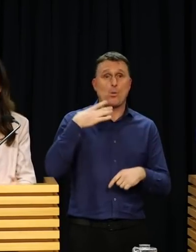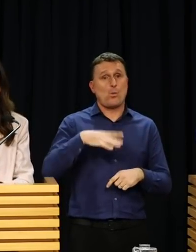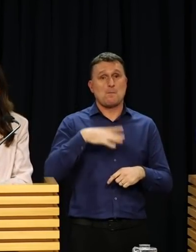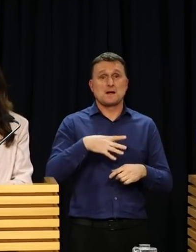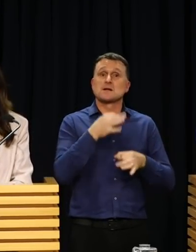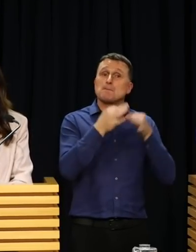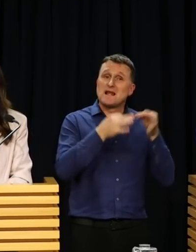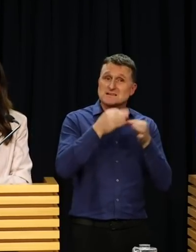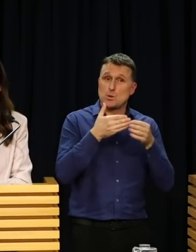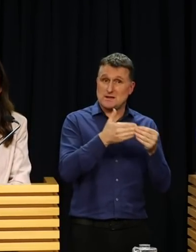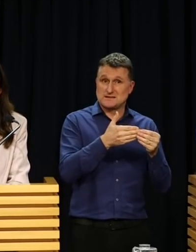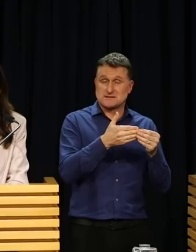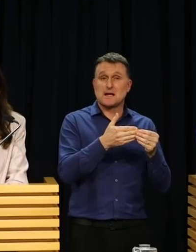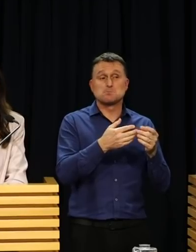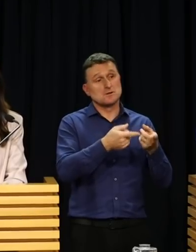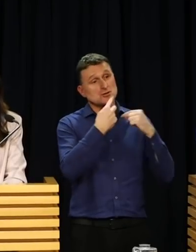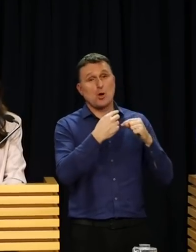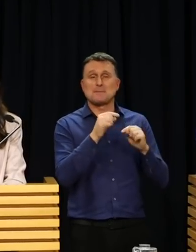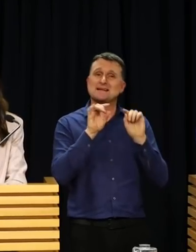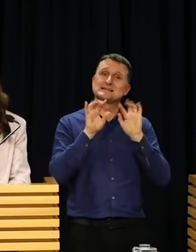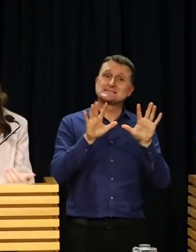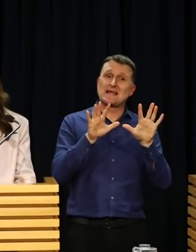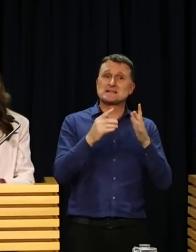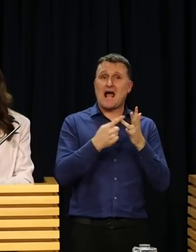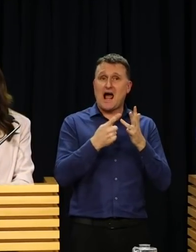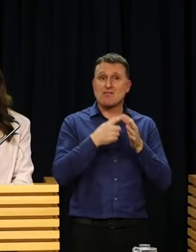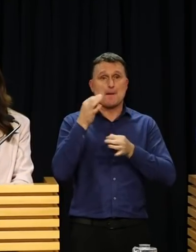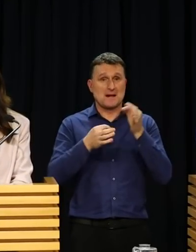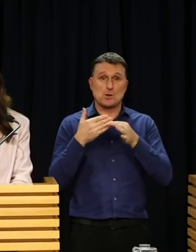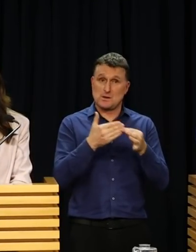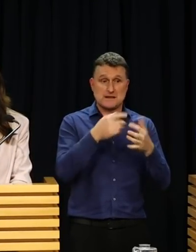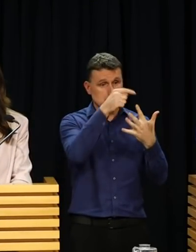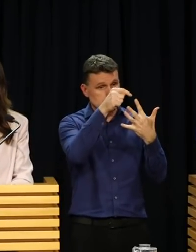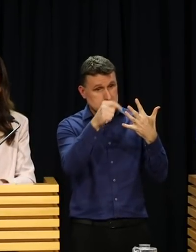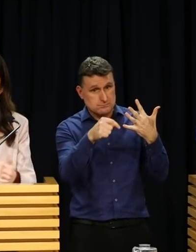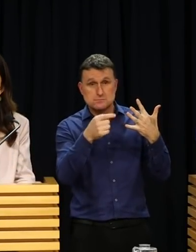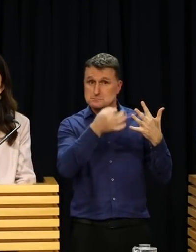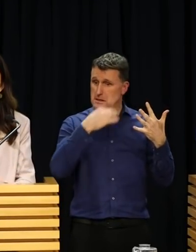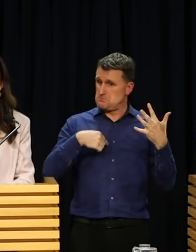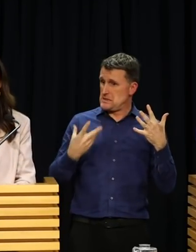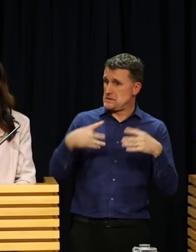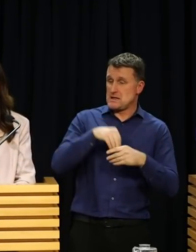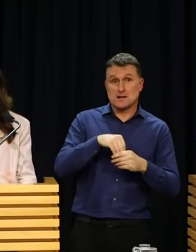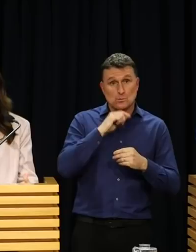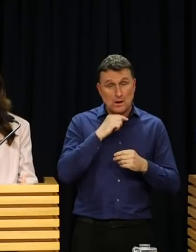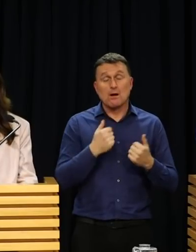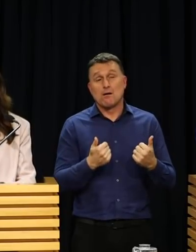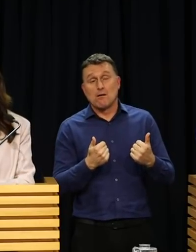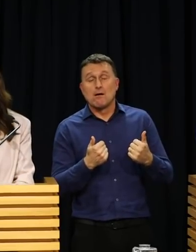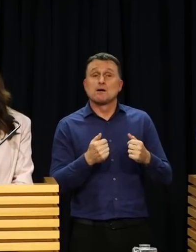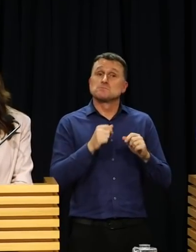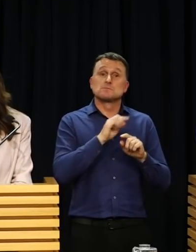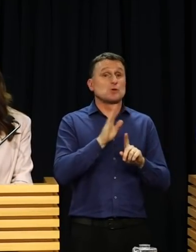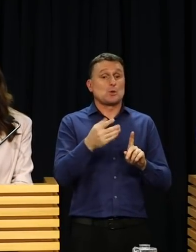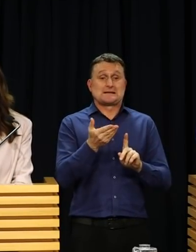there were roughly 10 other female political leaders involved, and asked whether or not I would participate. And on that basis, given it was not specific